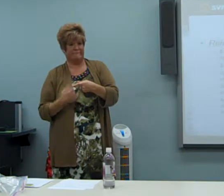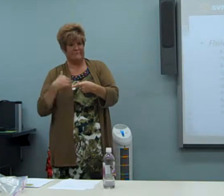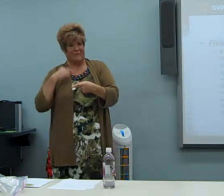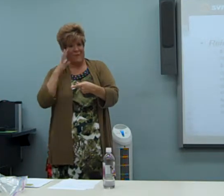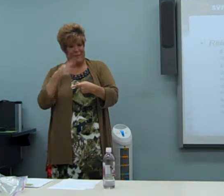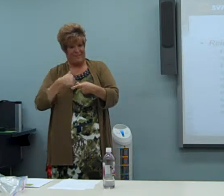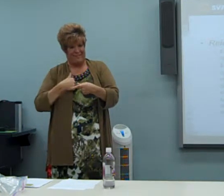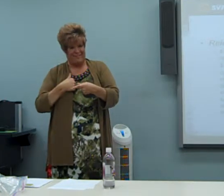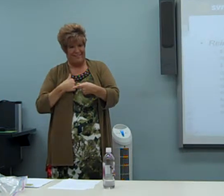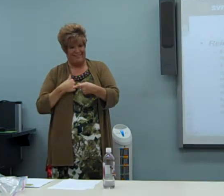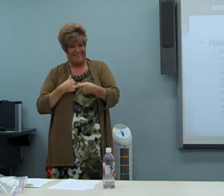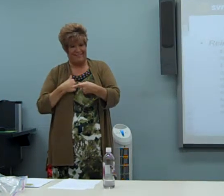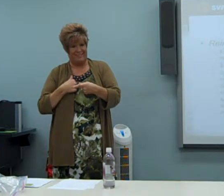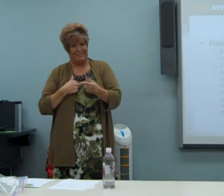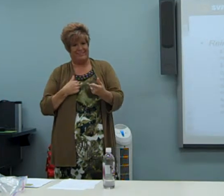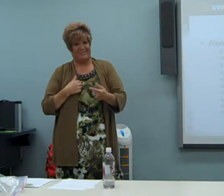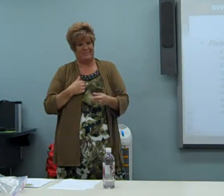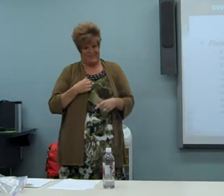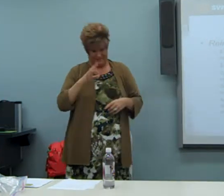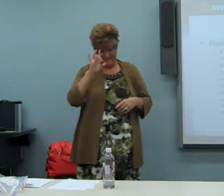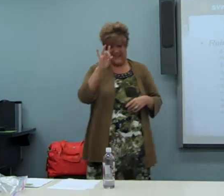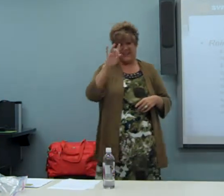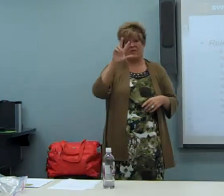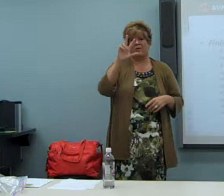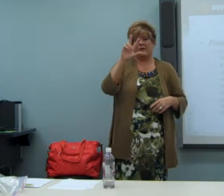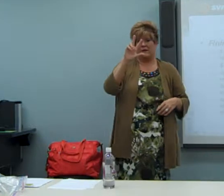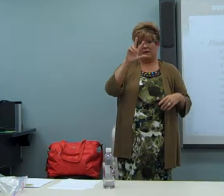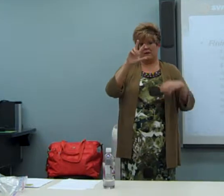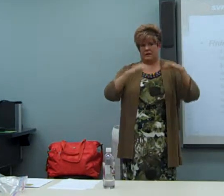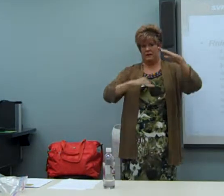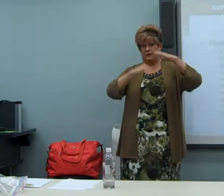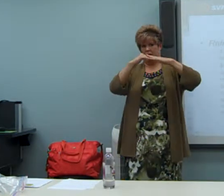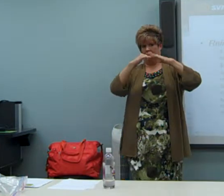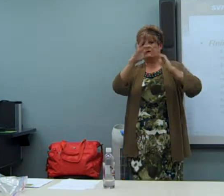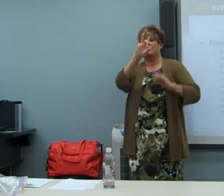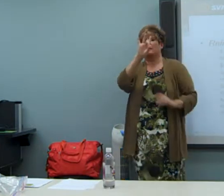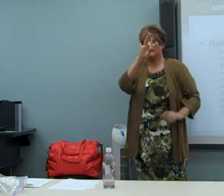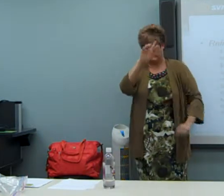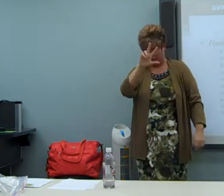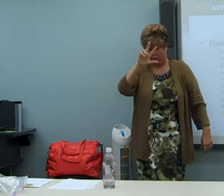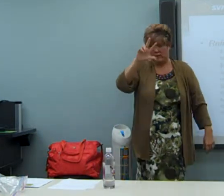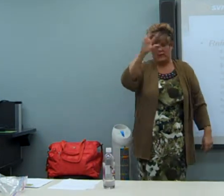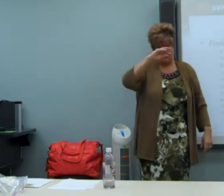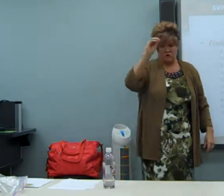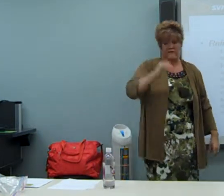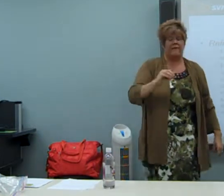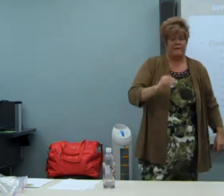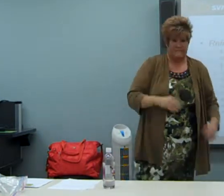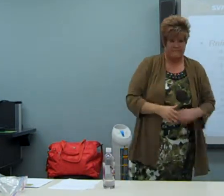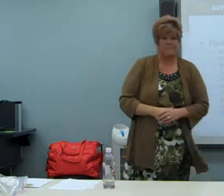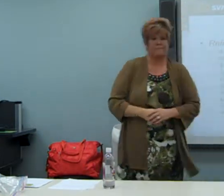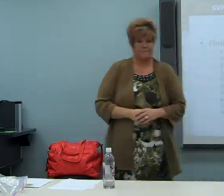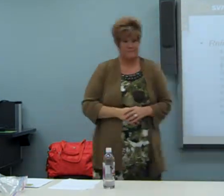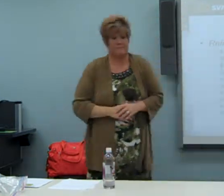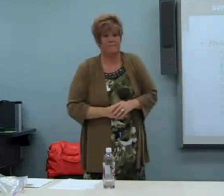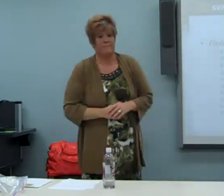And if we see something different, or if I see something different, I will, kind of check in. What's going on?